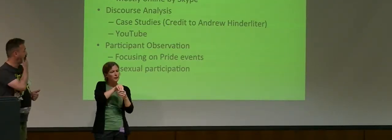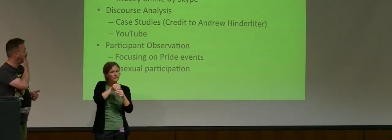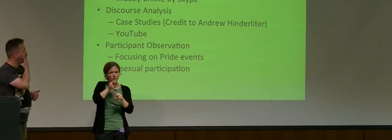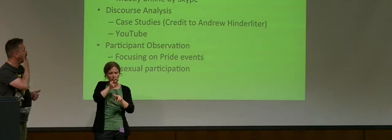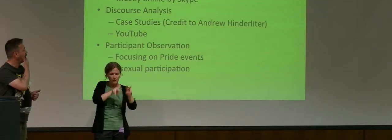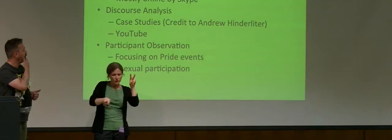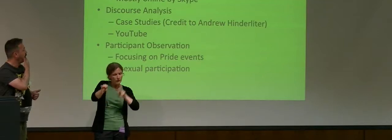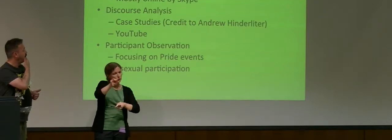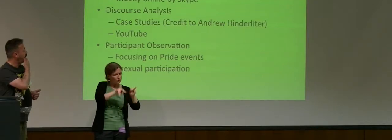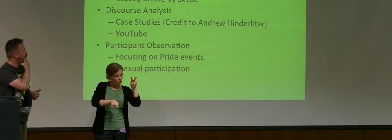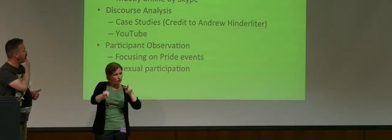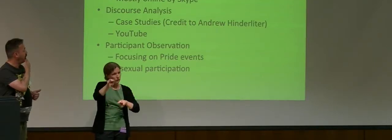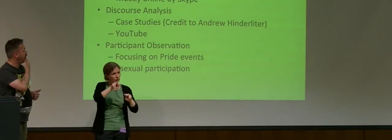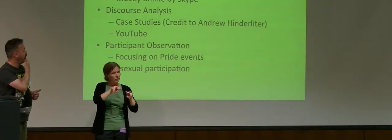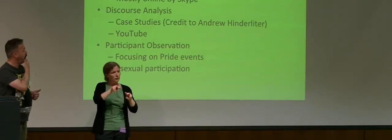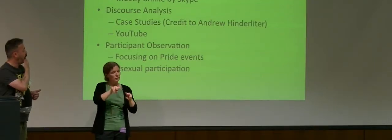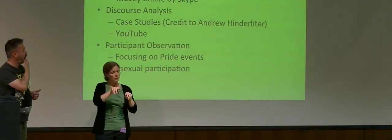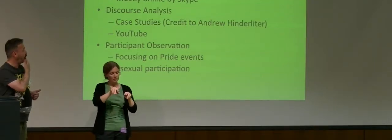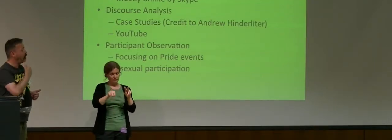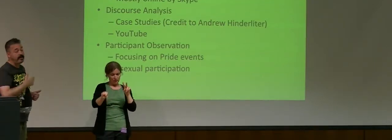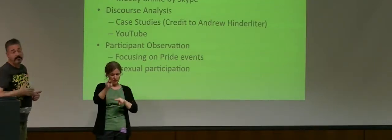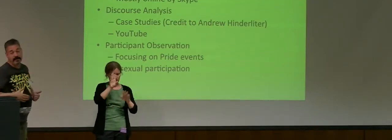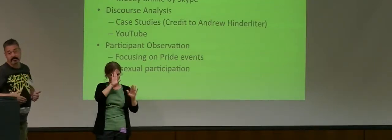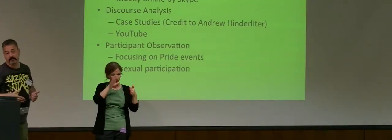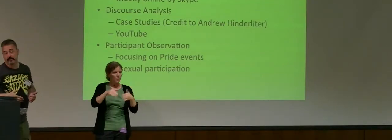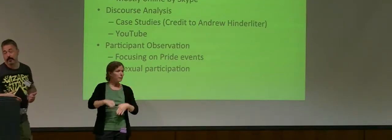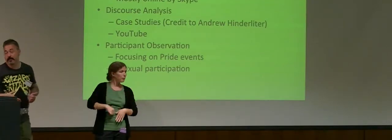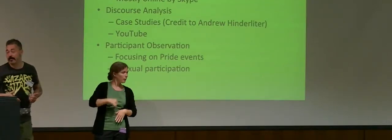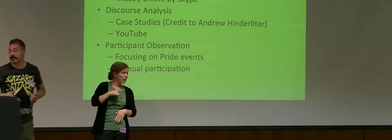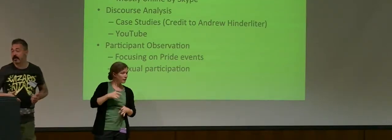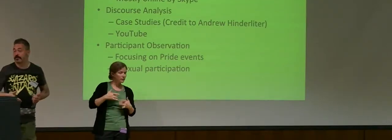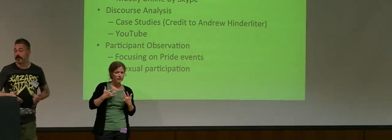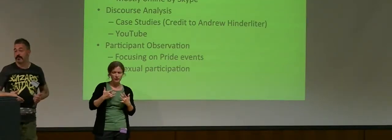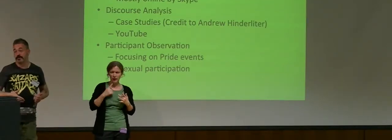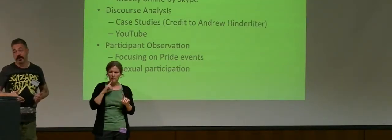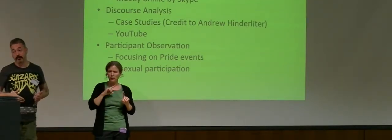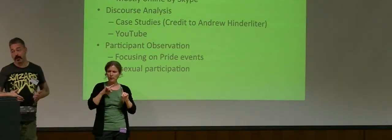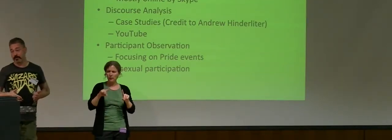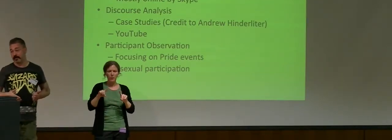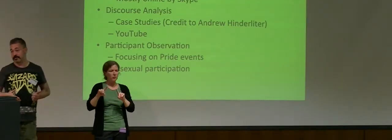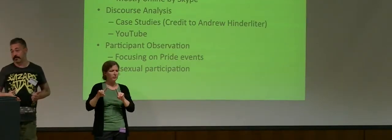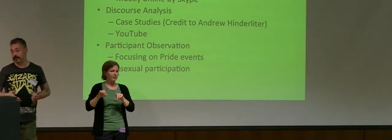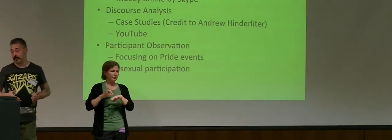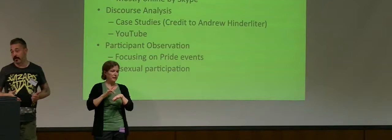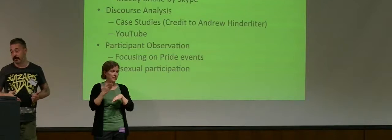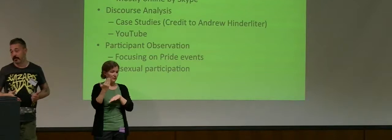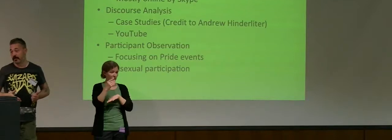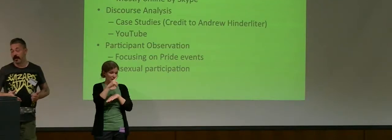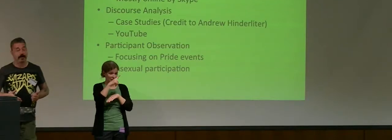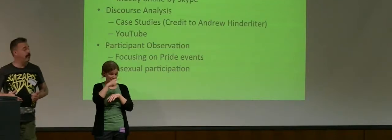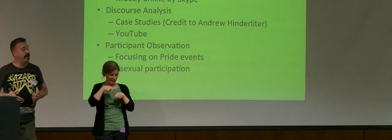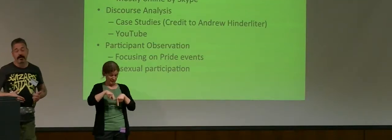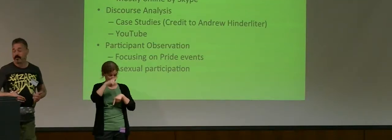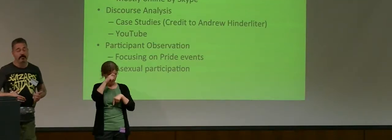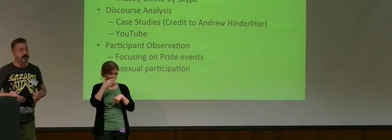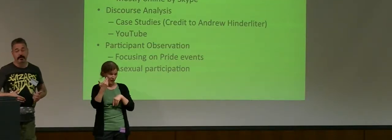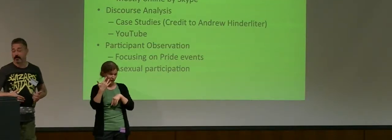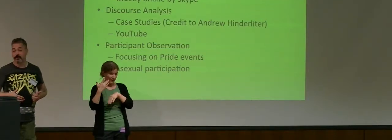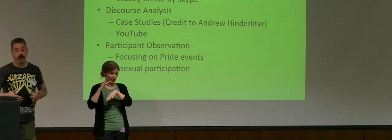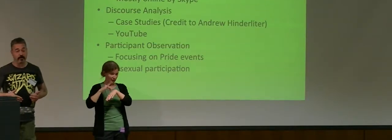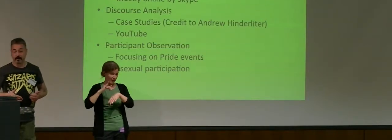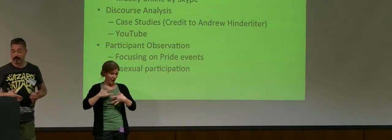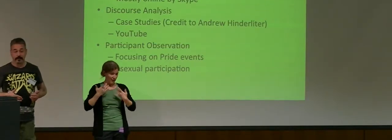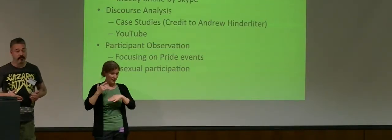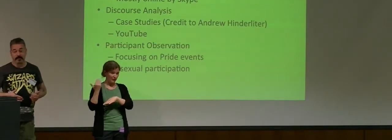observation, focusing on pride events. I'm probably going to go to about 15 pride events this summer, and I may never want to